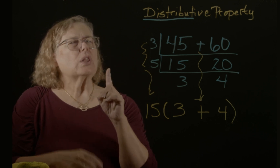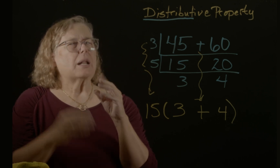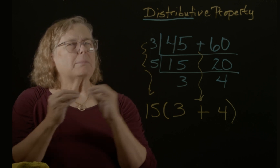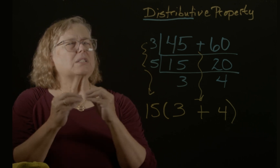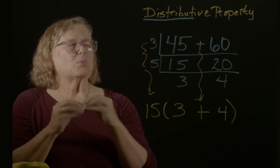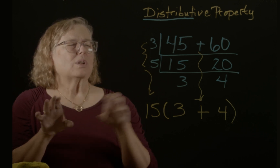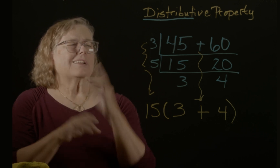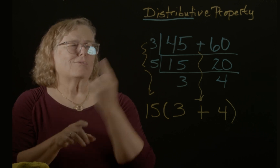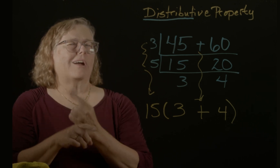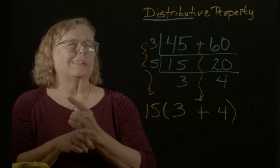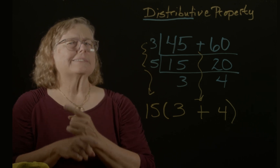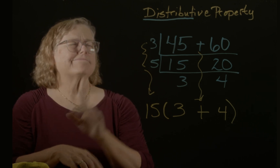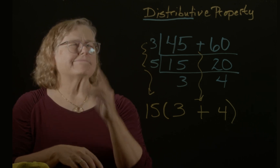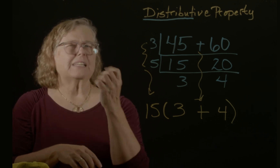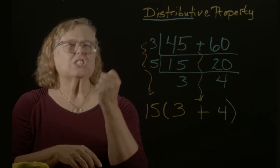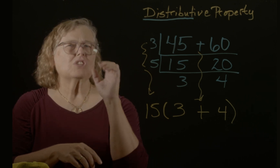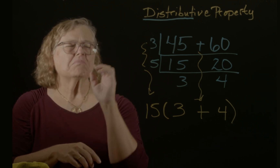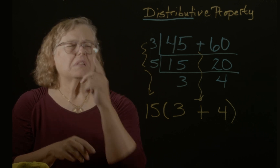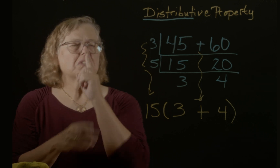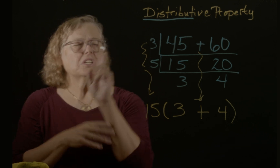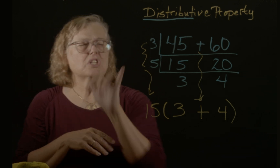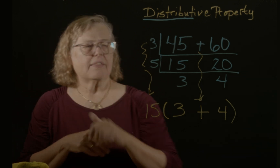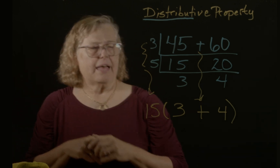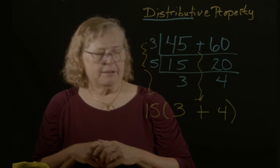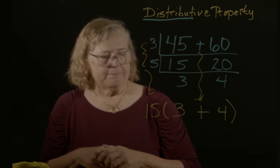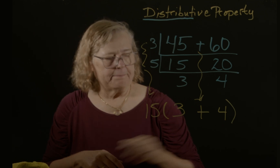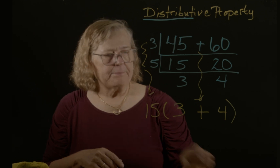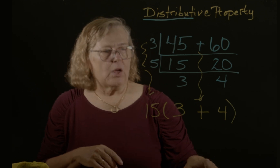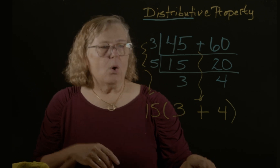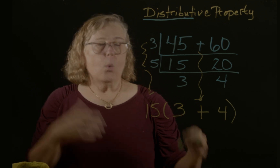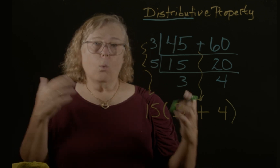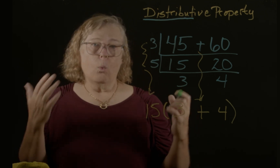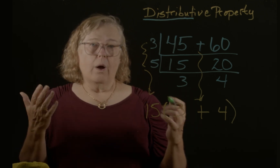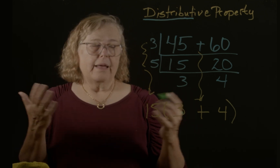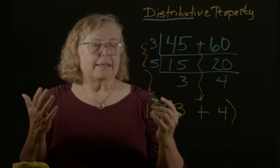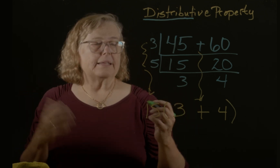I think maybe we should check it. Let's make sure that we got this right. Let's just check it.